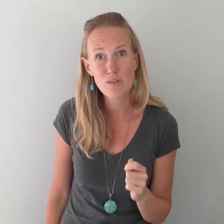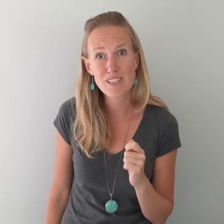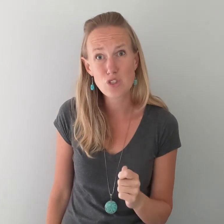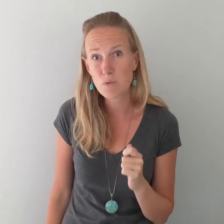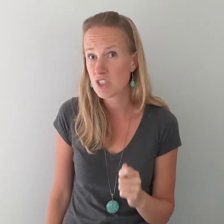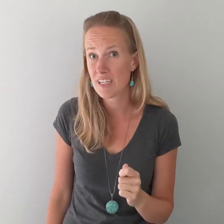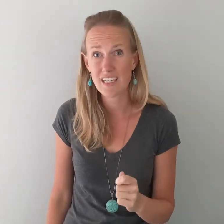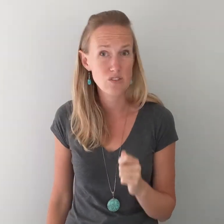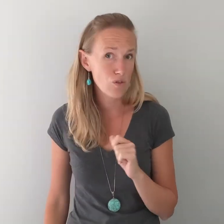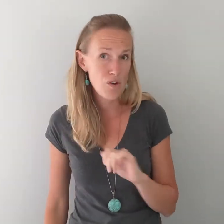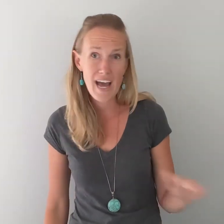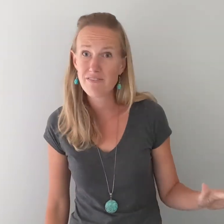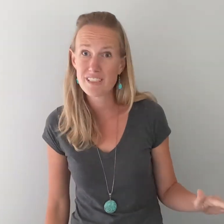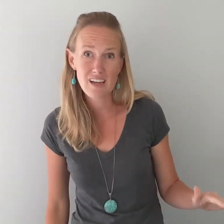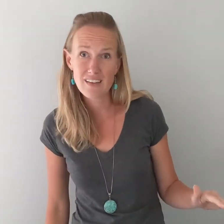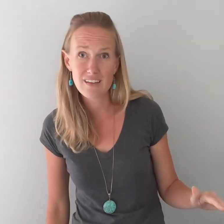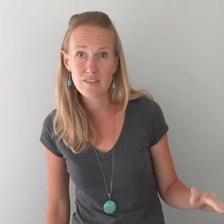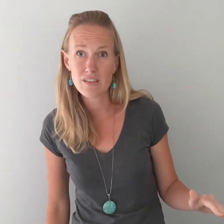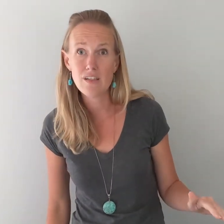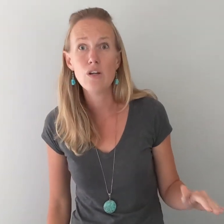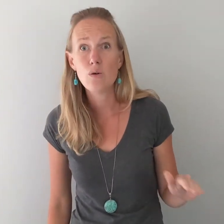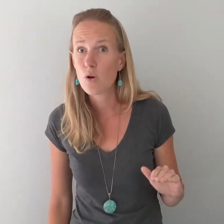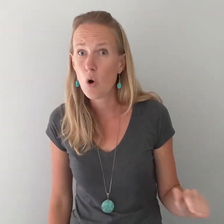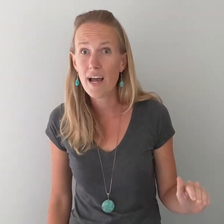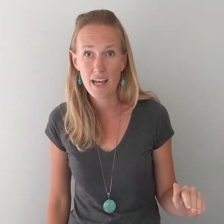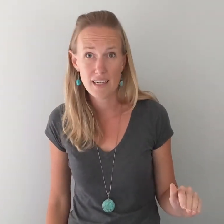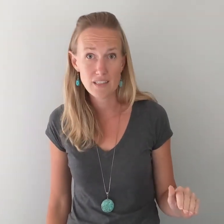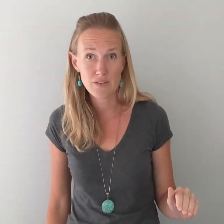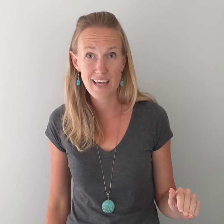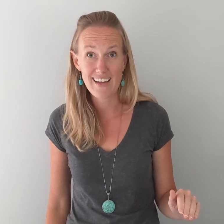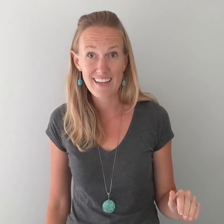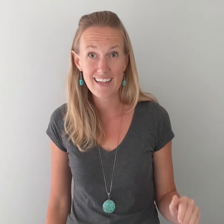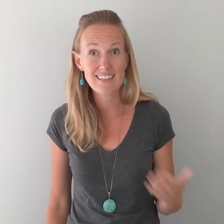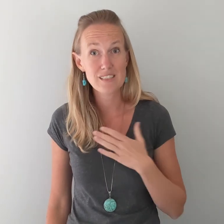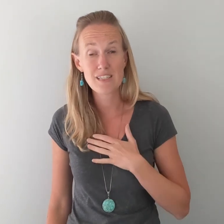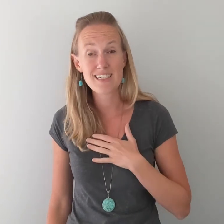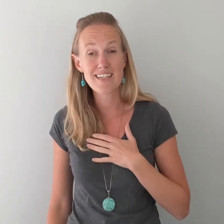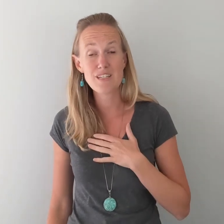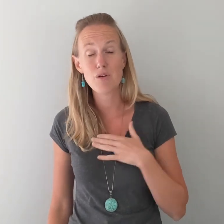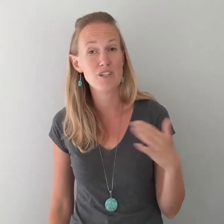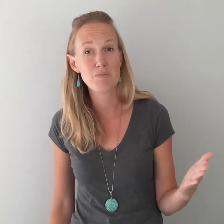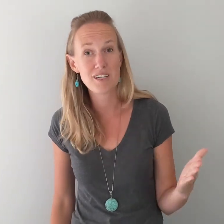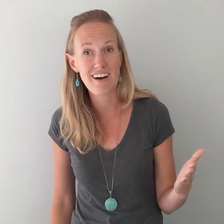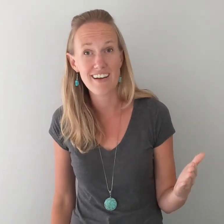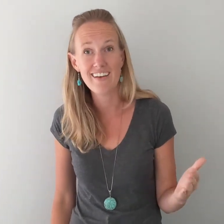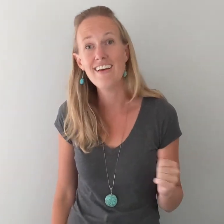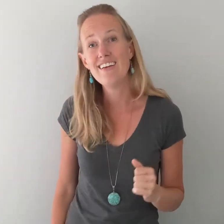that's super tricky. So if you have to sign literal, go ahead and do that, okay? This is intended to be worship to God.